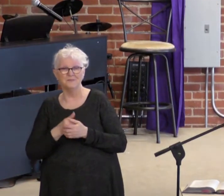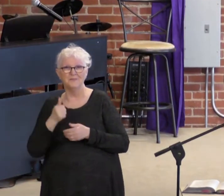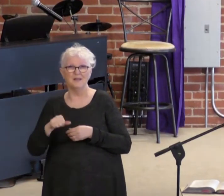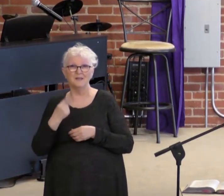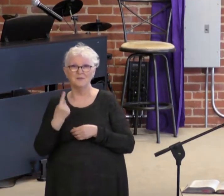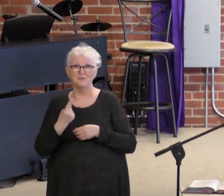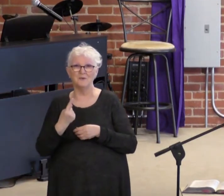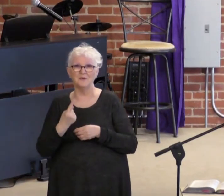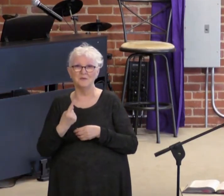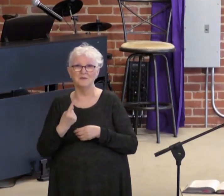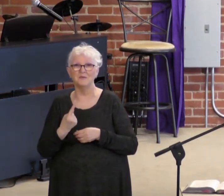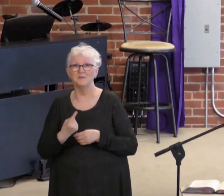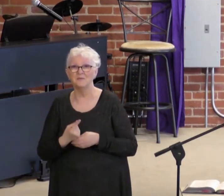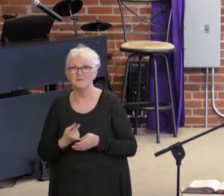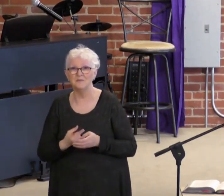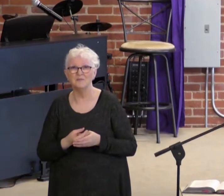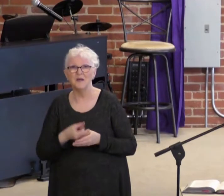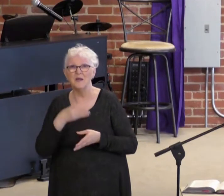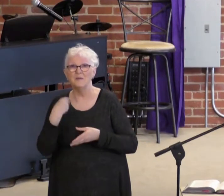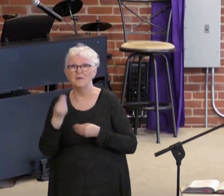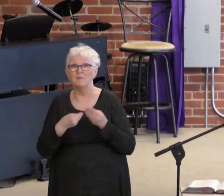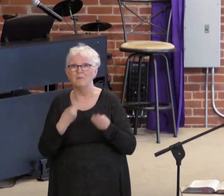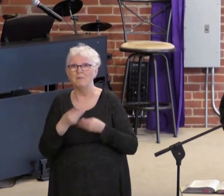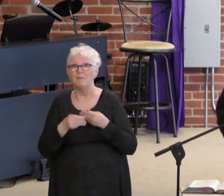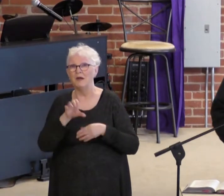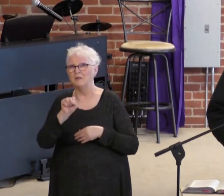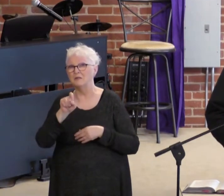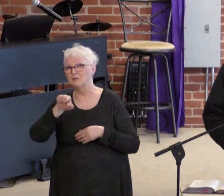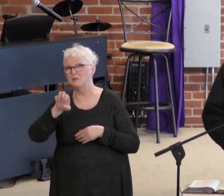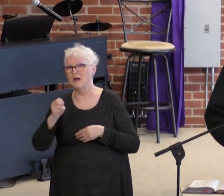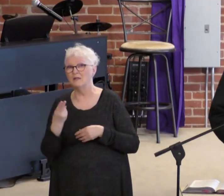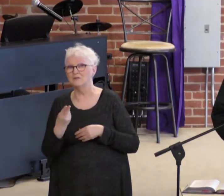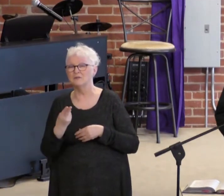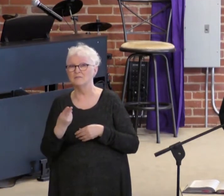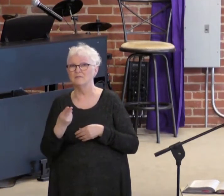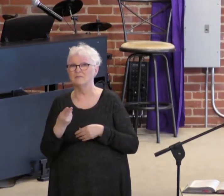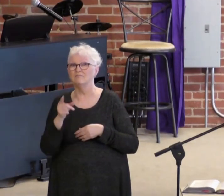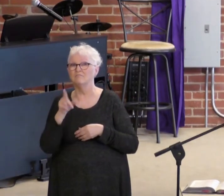Kind of what they say, running their mouth on you? You ever heard